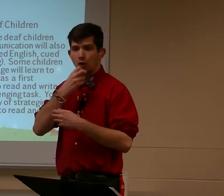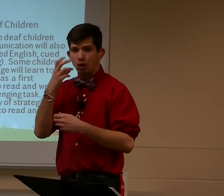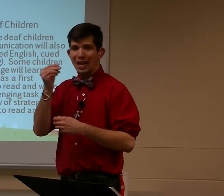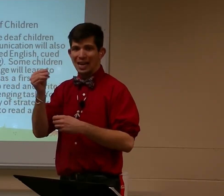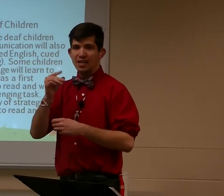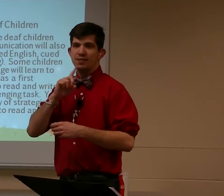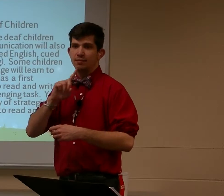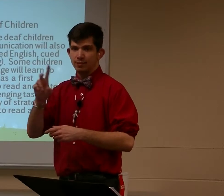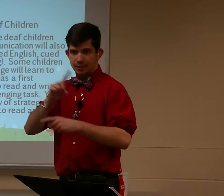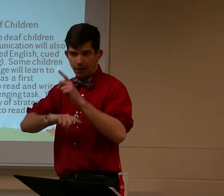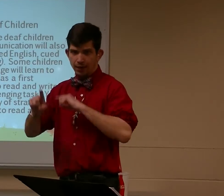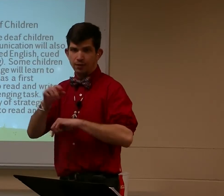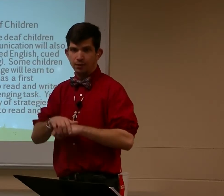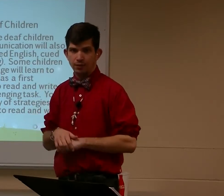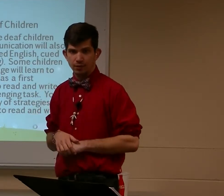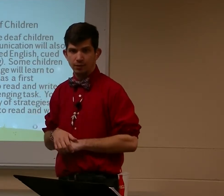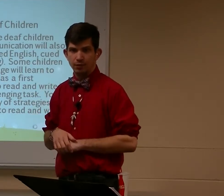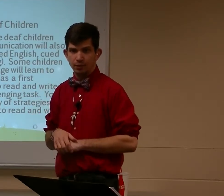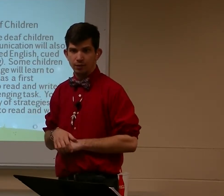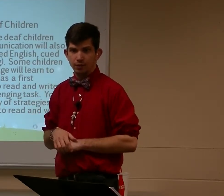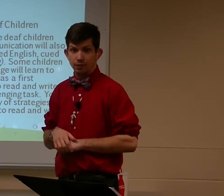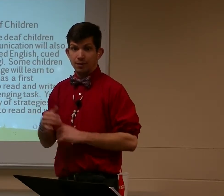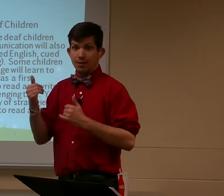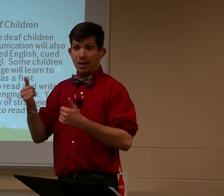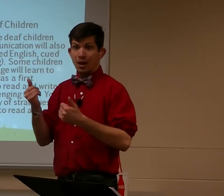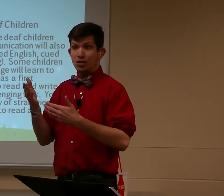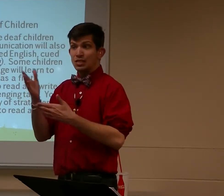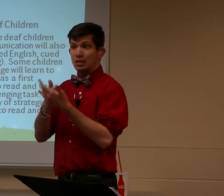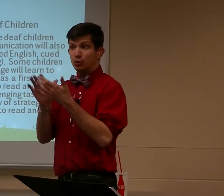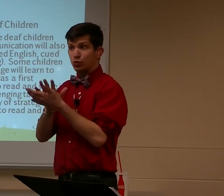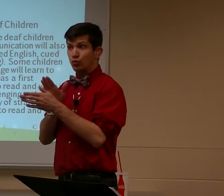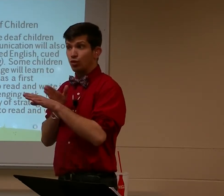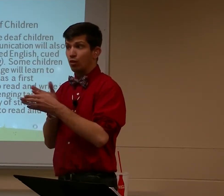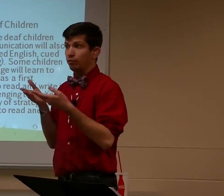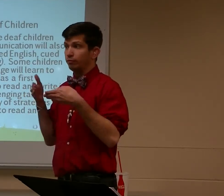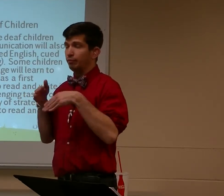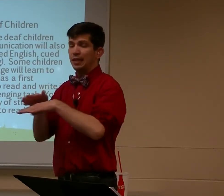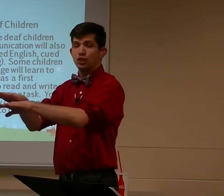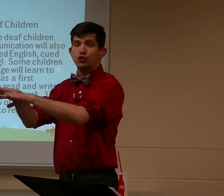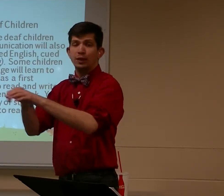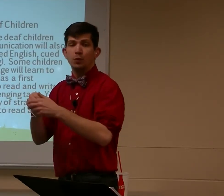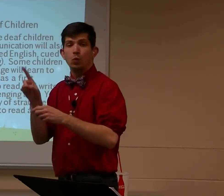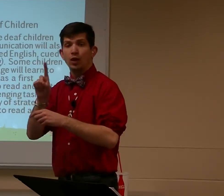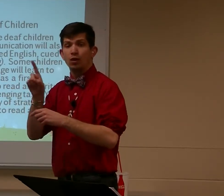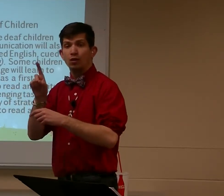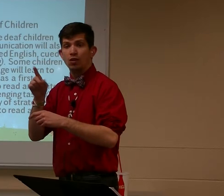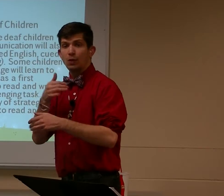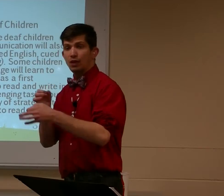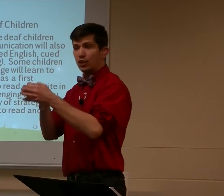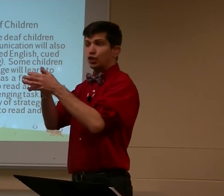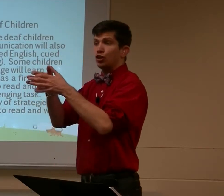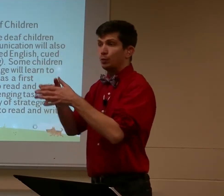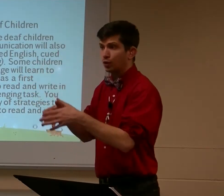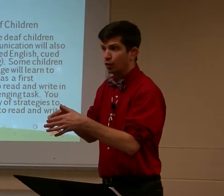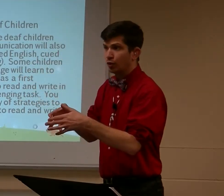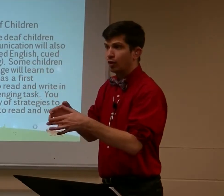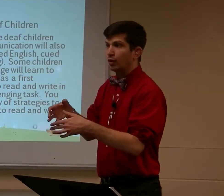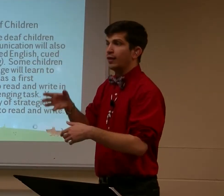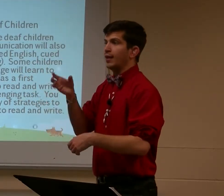oral and sign. Now, some schools are mainstream where they will have an interpreter